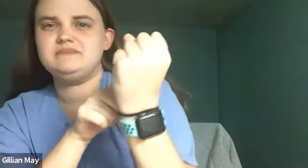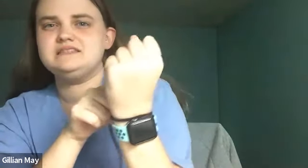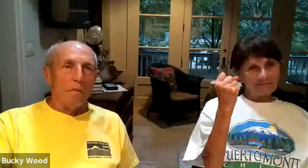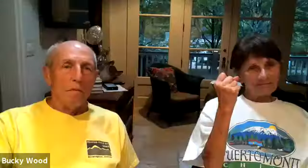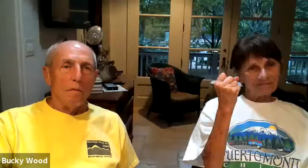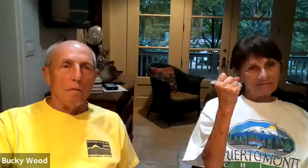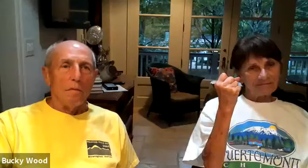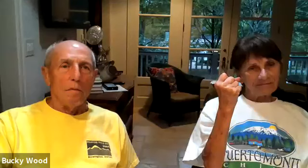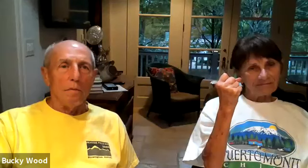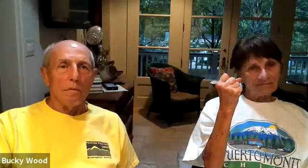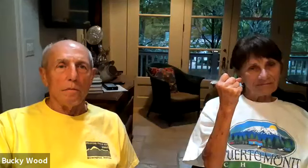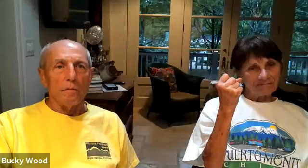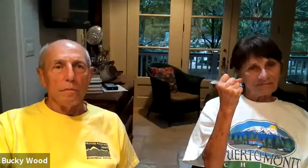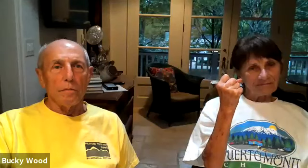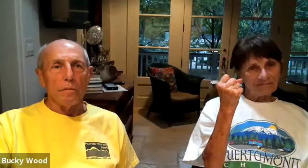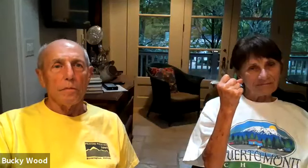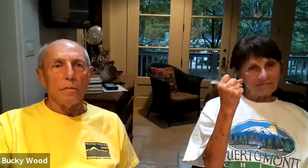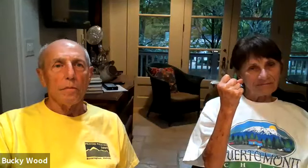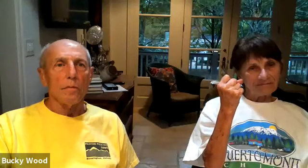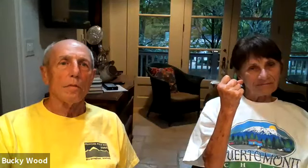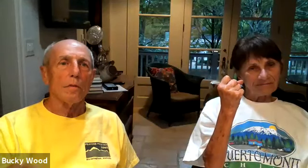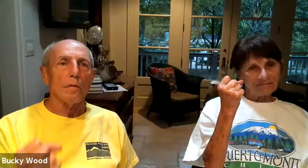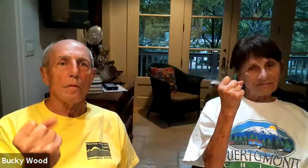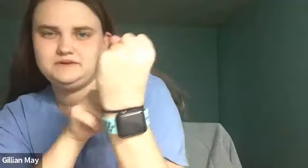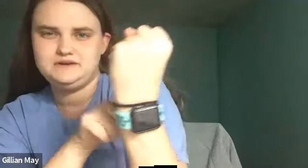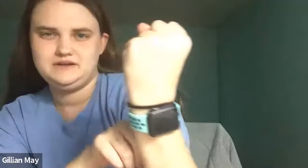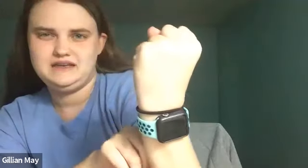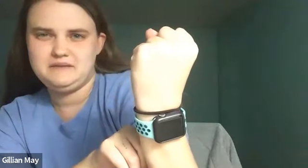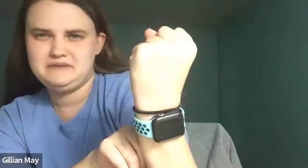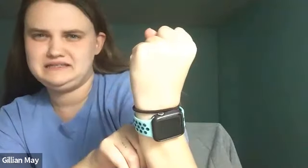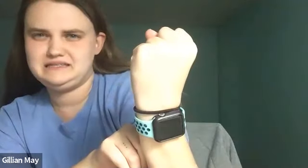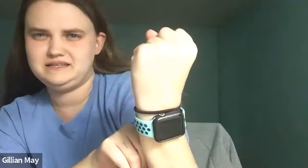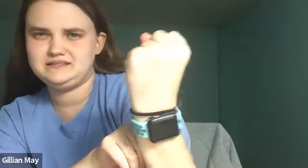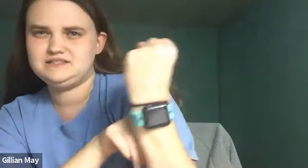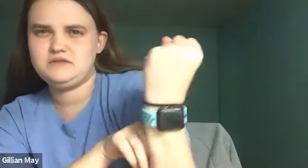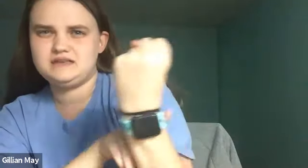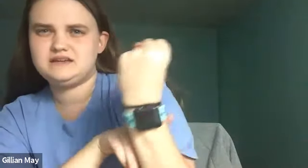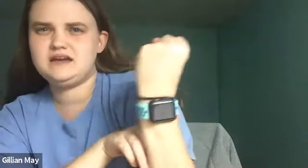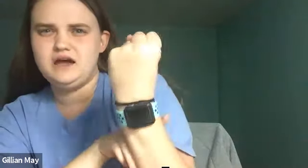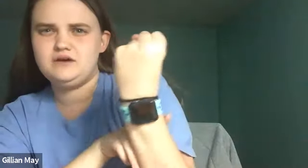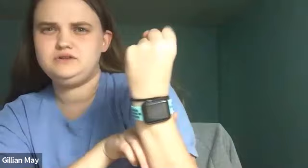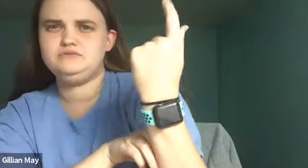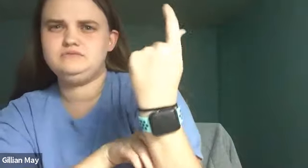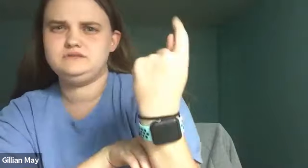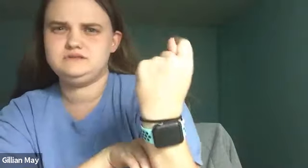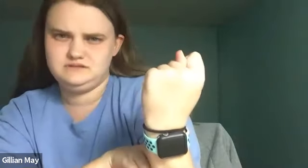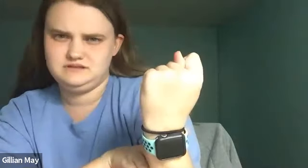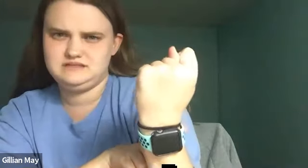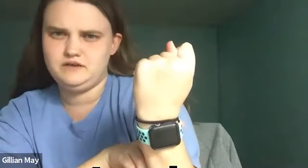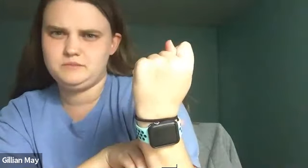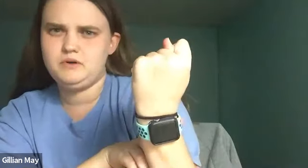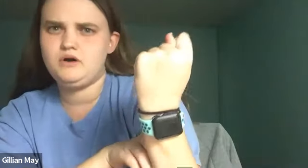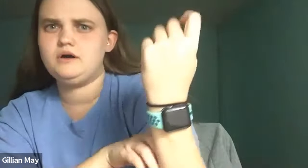it's not like this, it's under, if that makes sense. So that's kind of how you tell them apart.